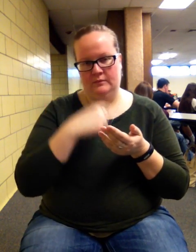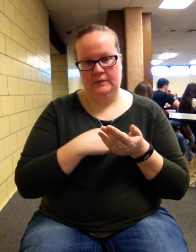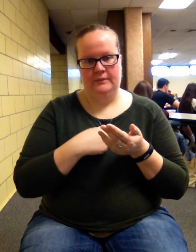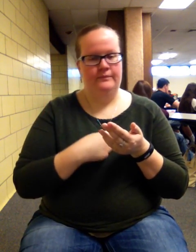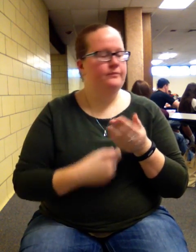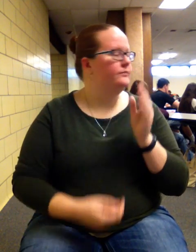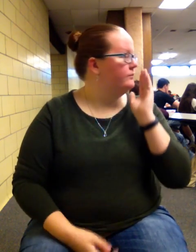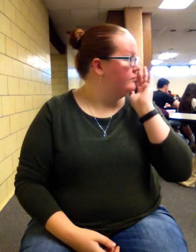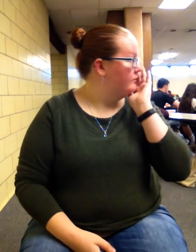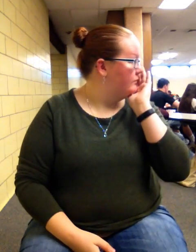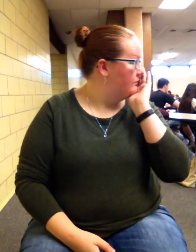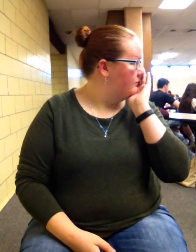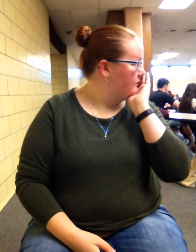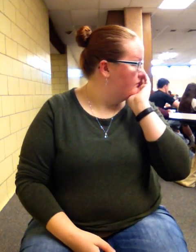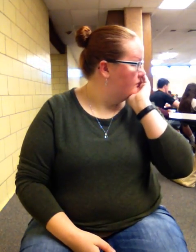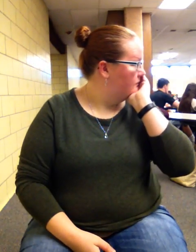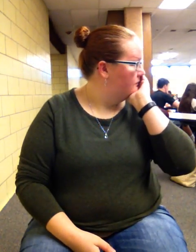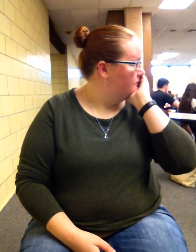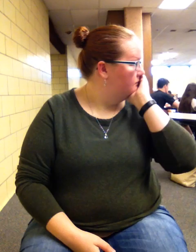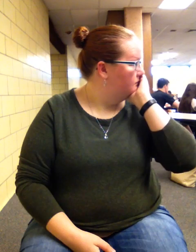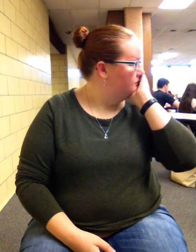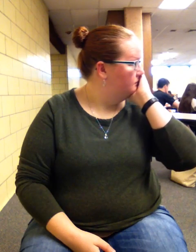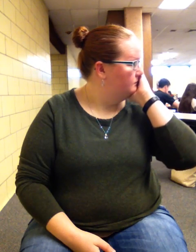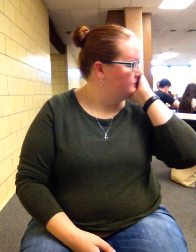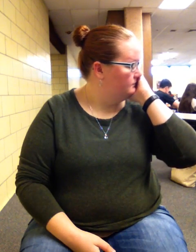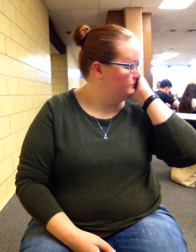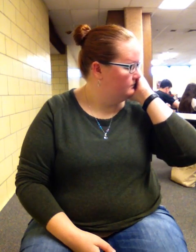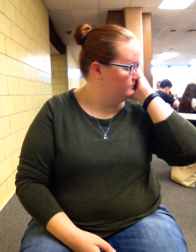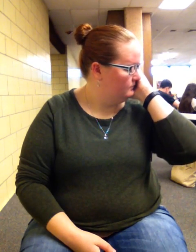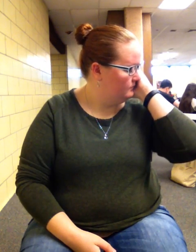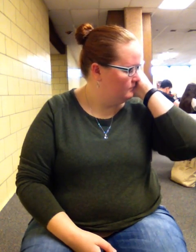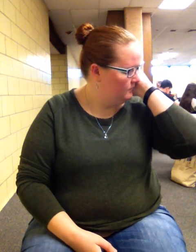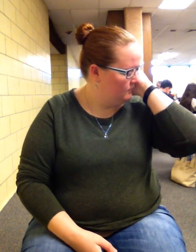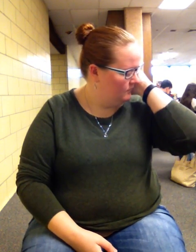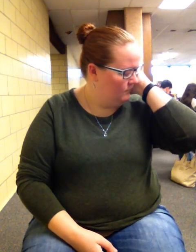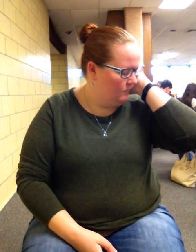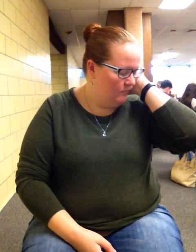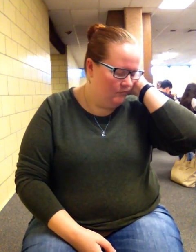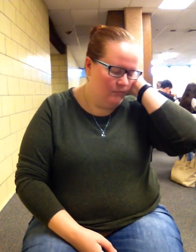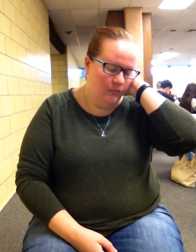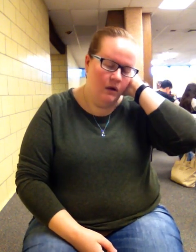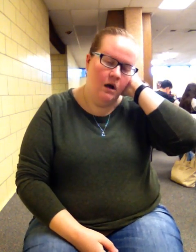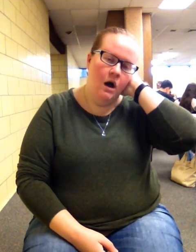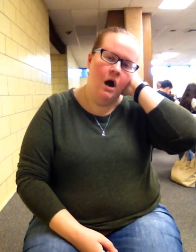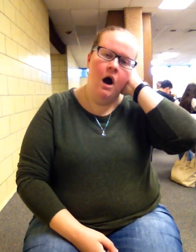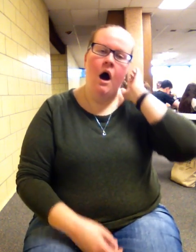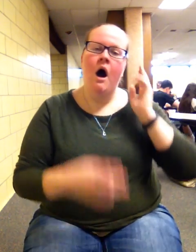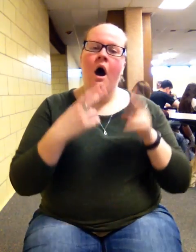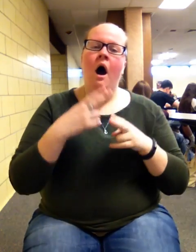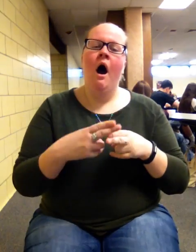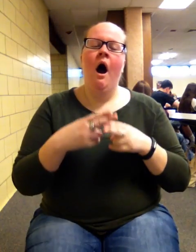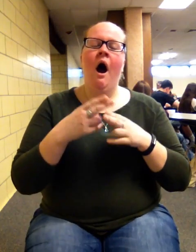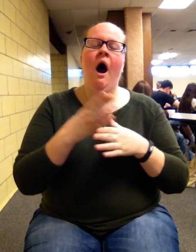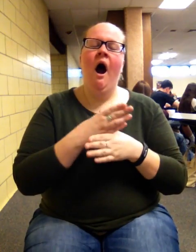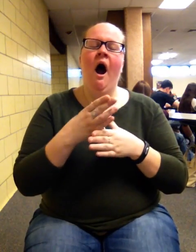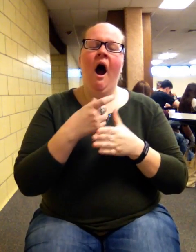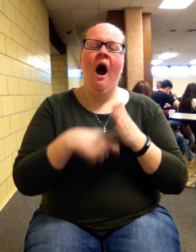over so I have some room. So weighted average cost of capital, if I have external equity.